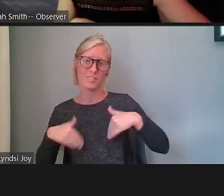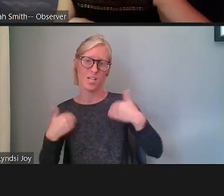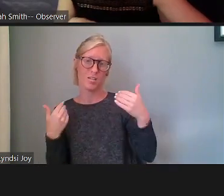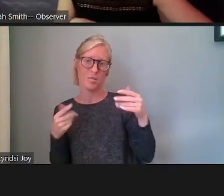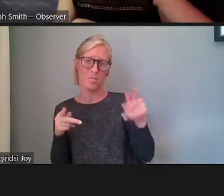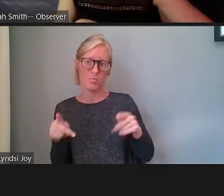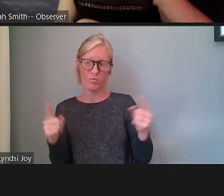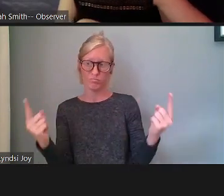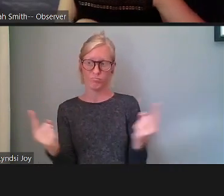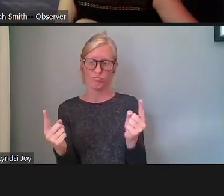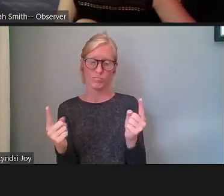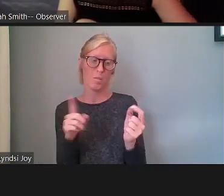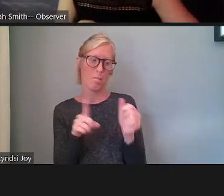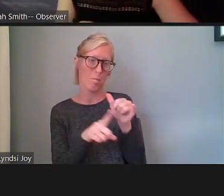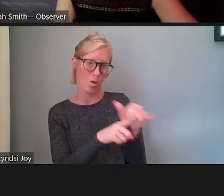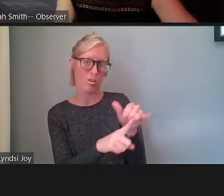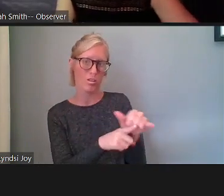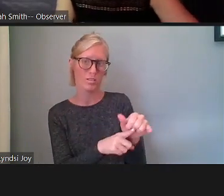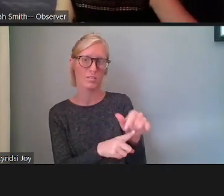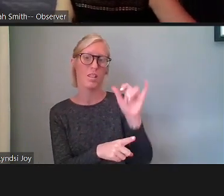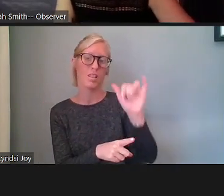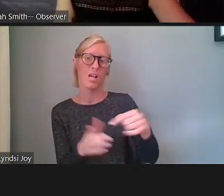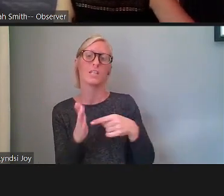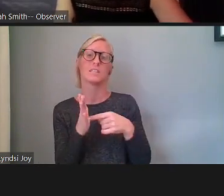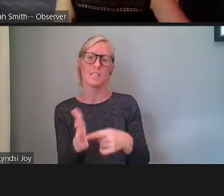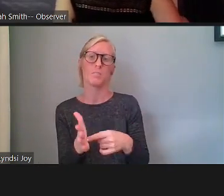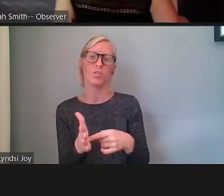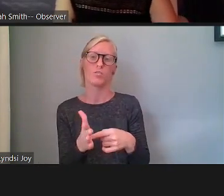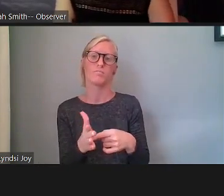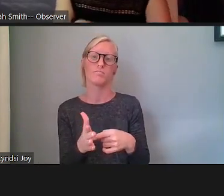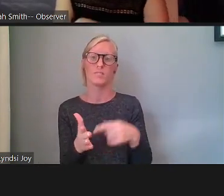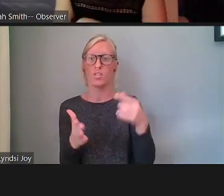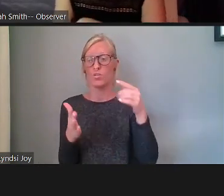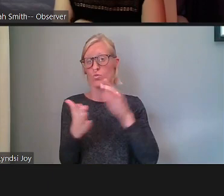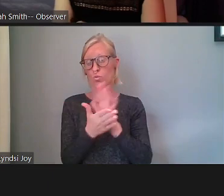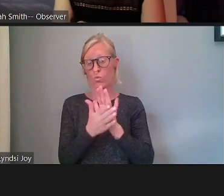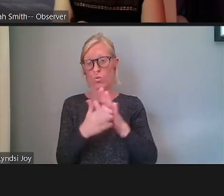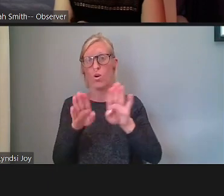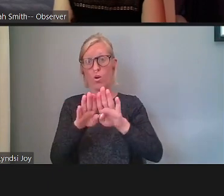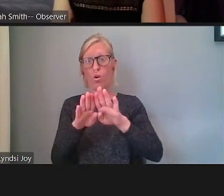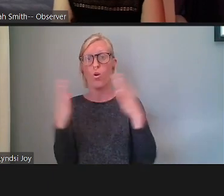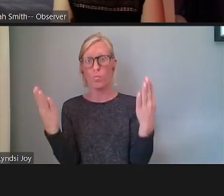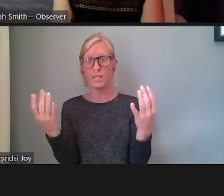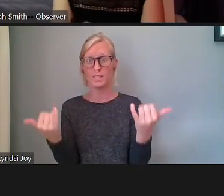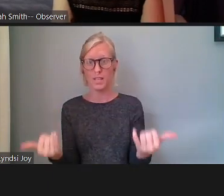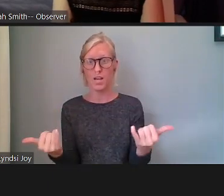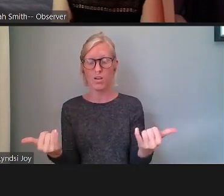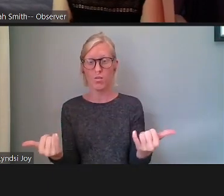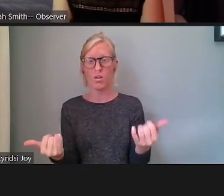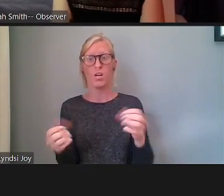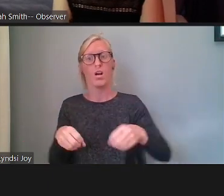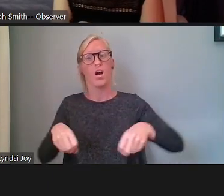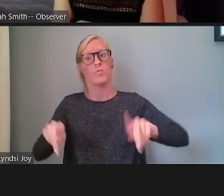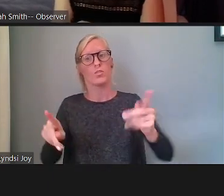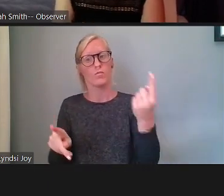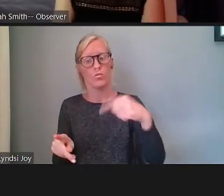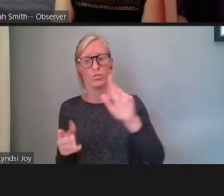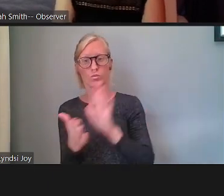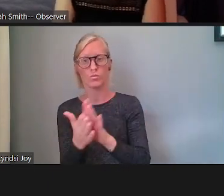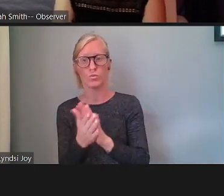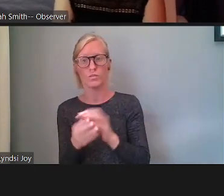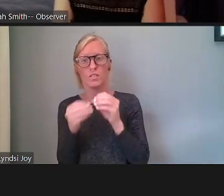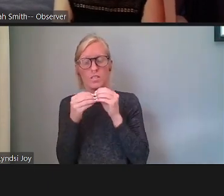those examples. So if a school is still in session, this is an opportunity for schools to be able to disseminate